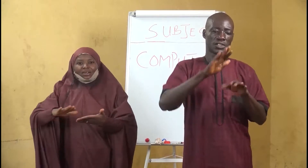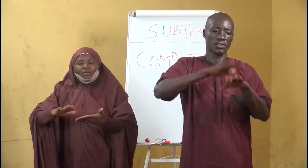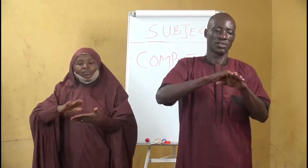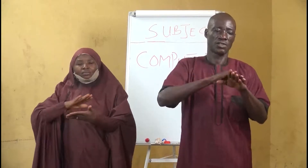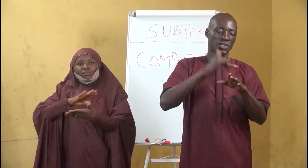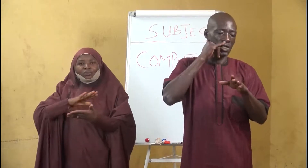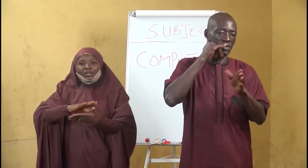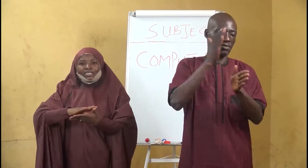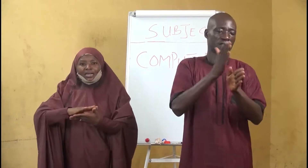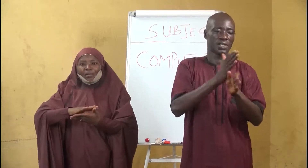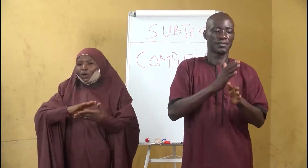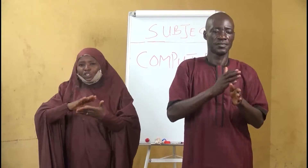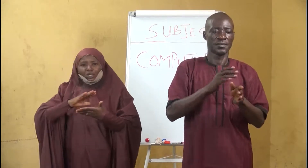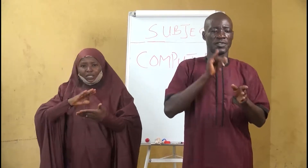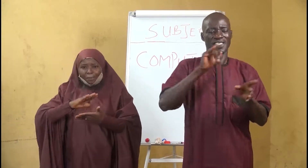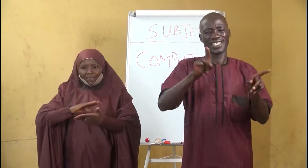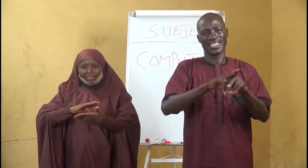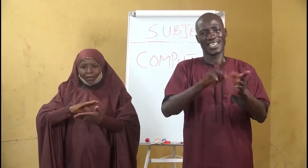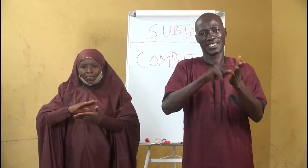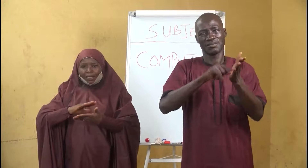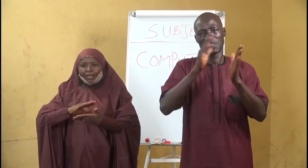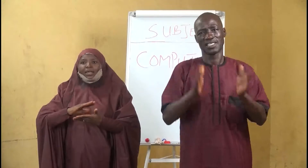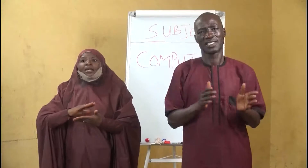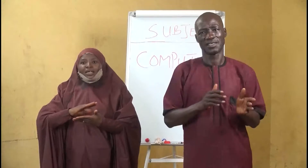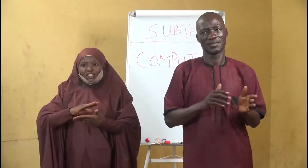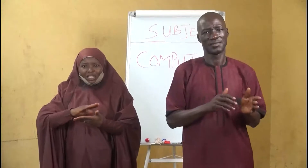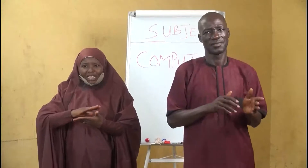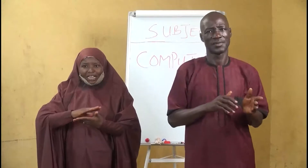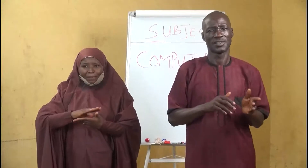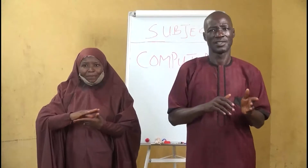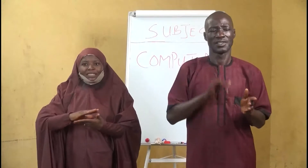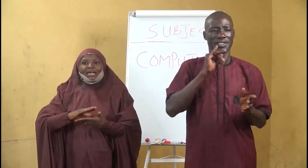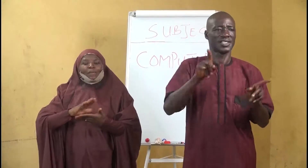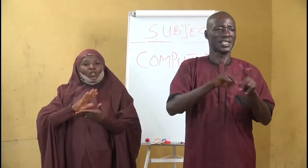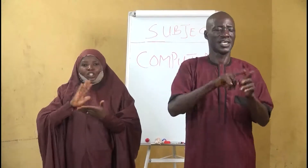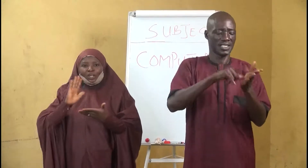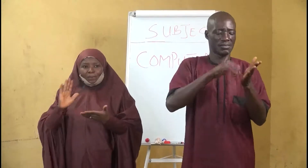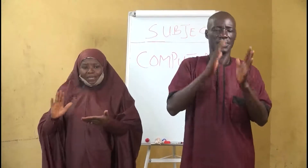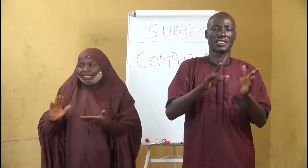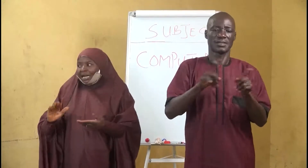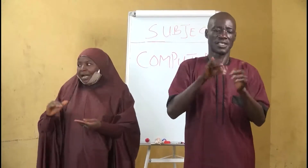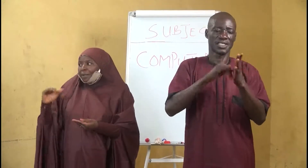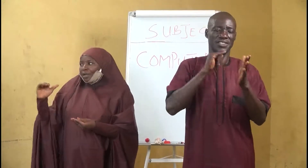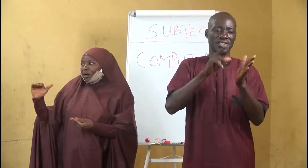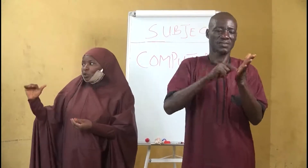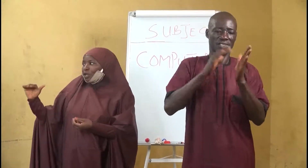a printer, but it's not a printer. It's just like a printer, but it's not a printer, because we use